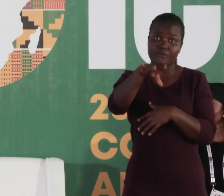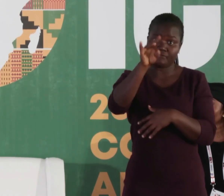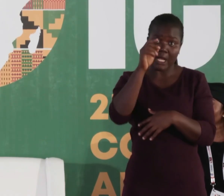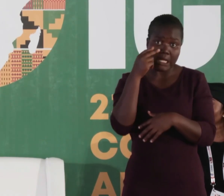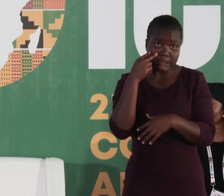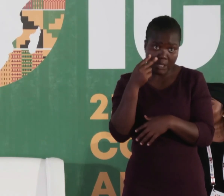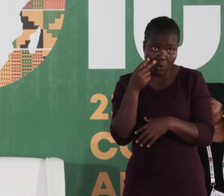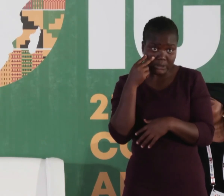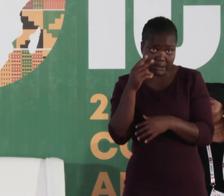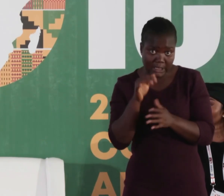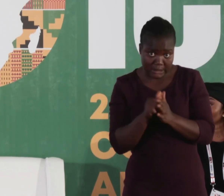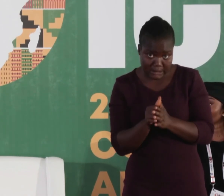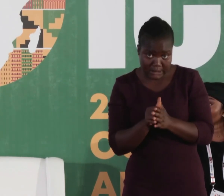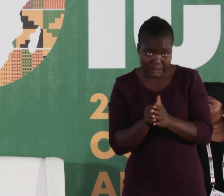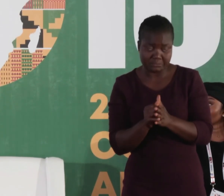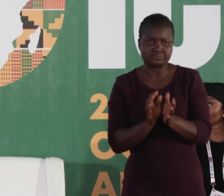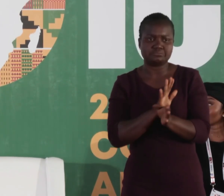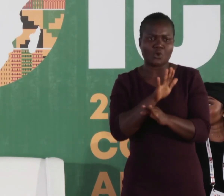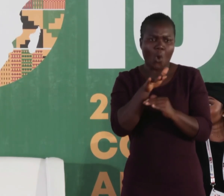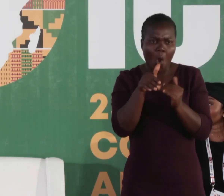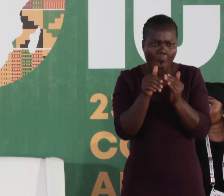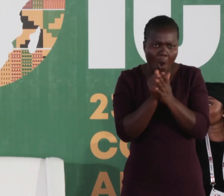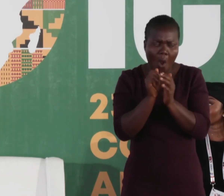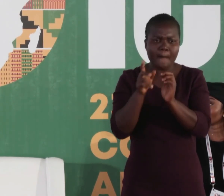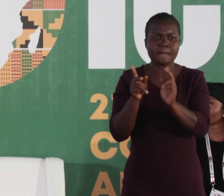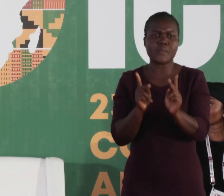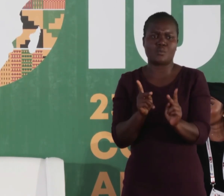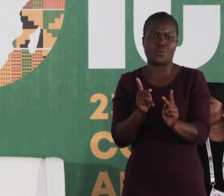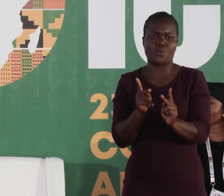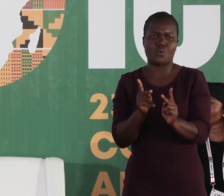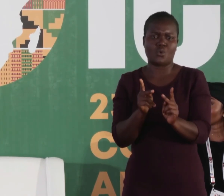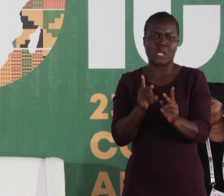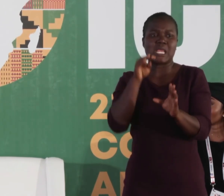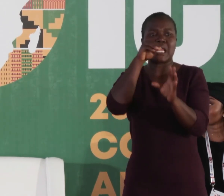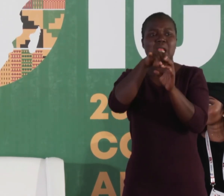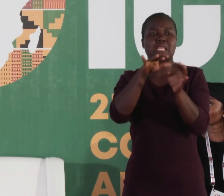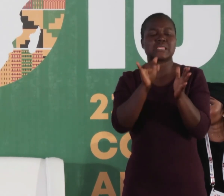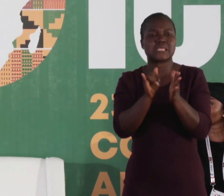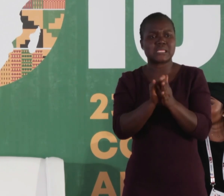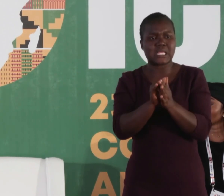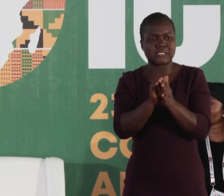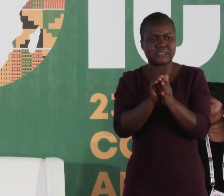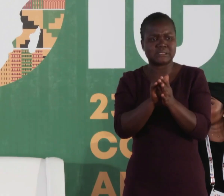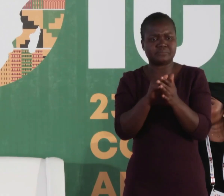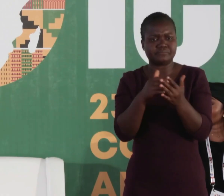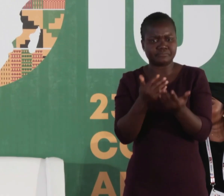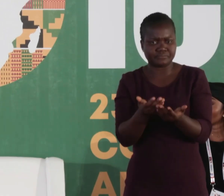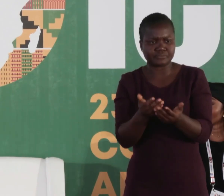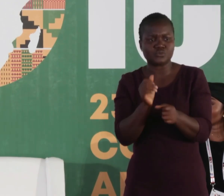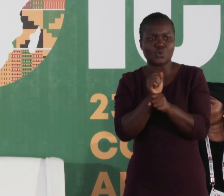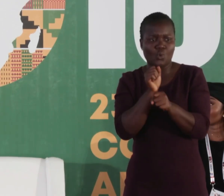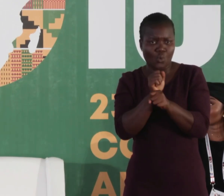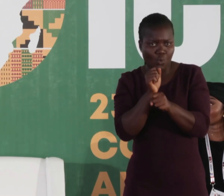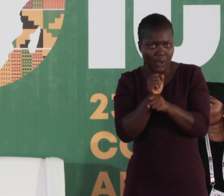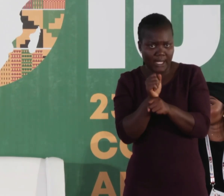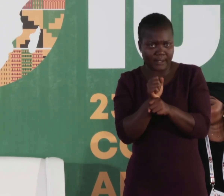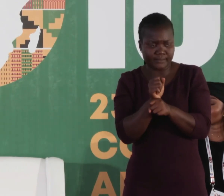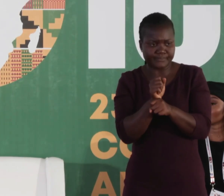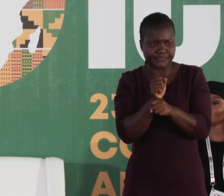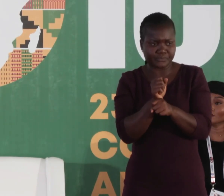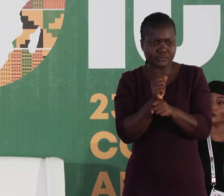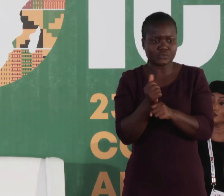across participants and across data collection methods, the TOPAS intervention